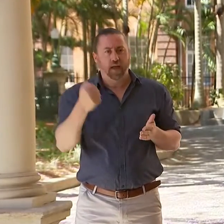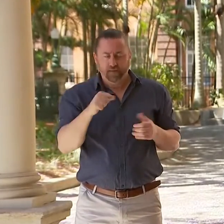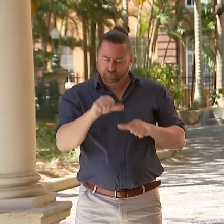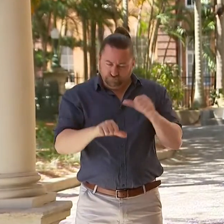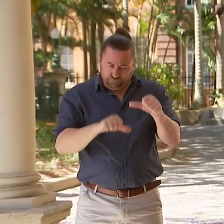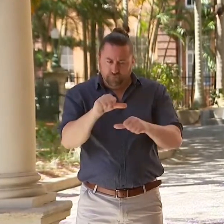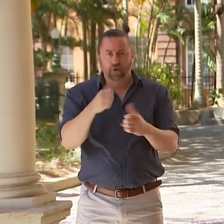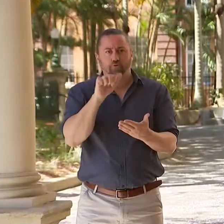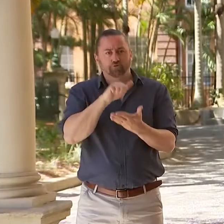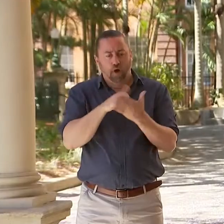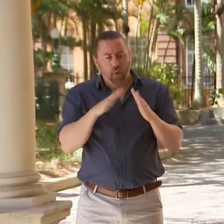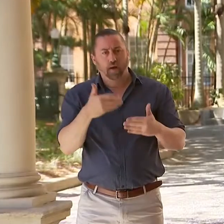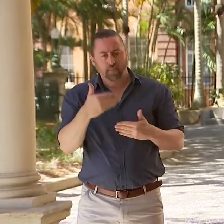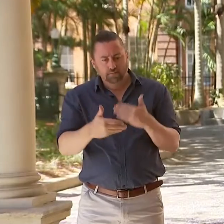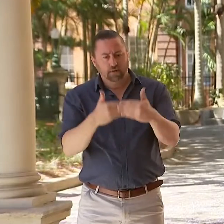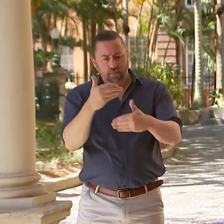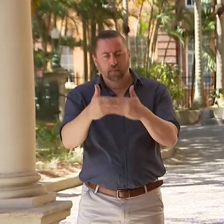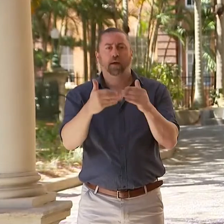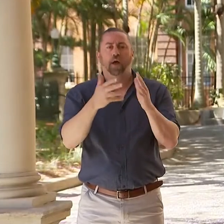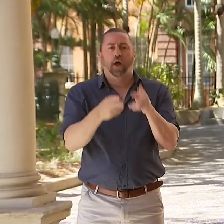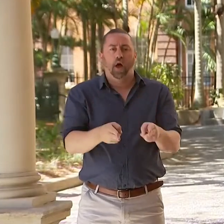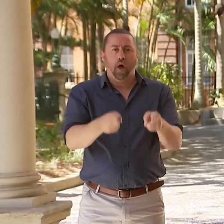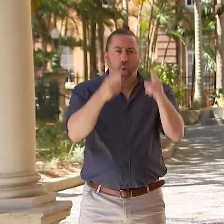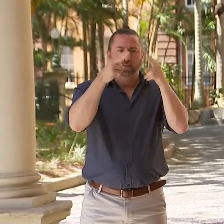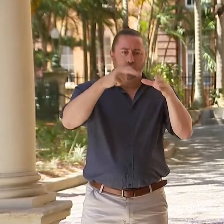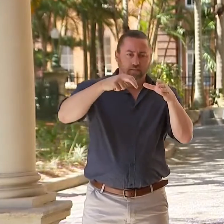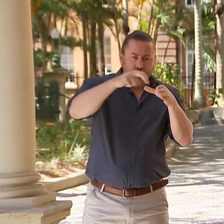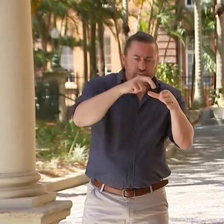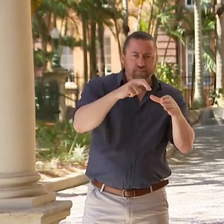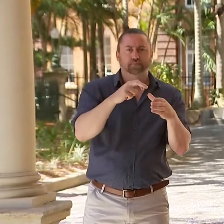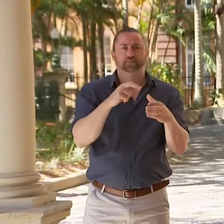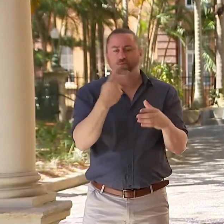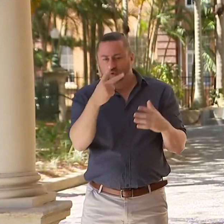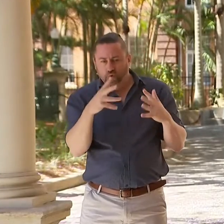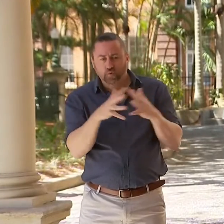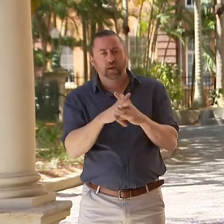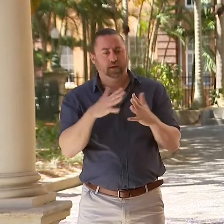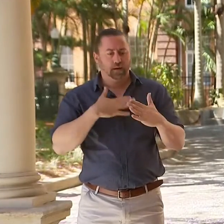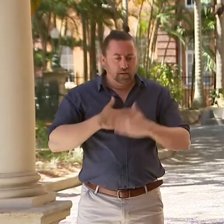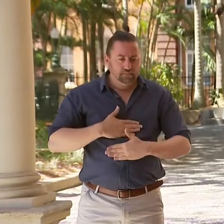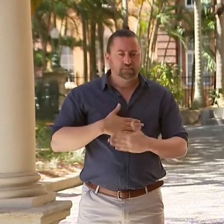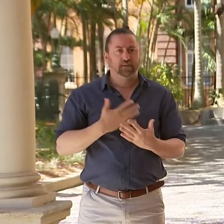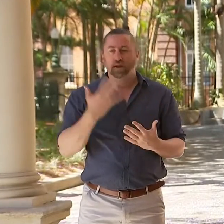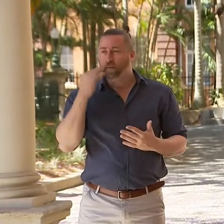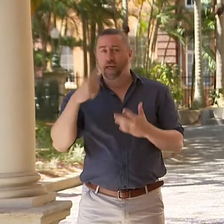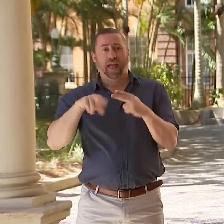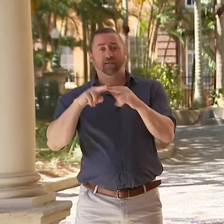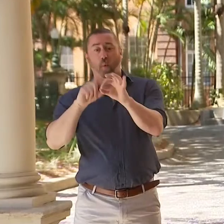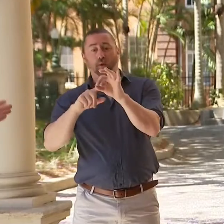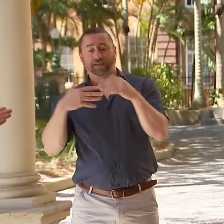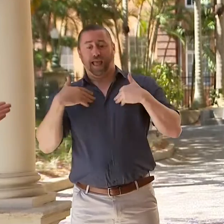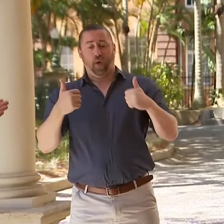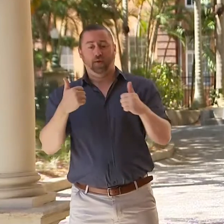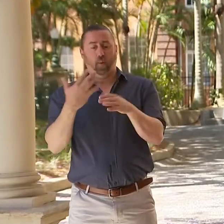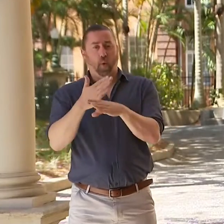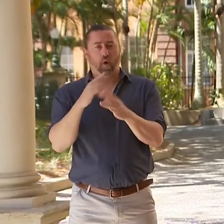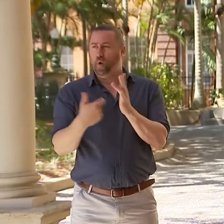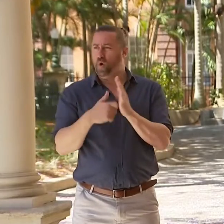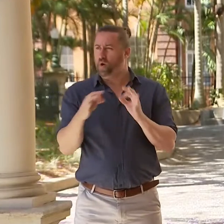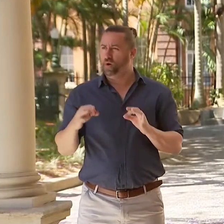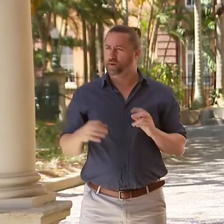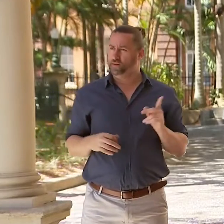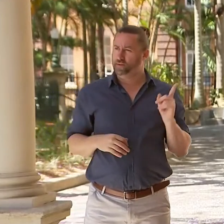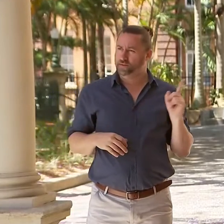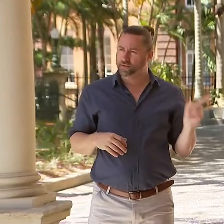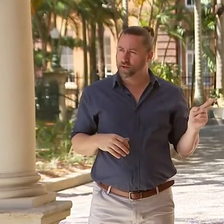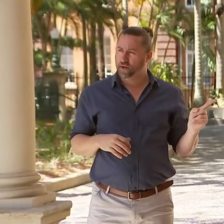them through hotel quarantine, and that process applies to everybody equally, whether you work for Queensland Health or not. Are you planning